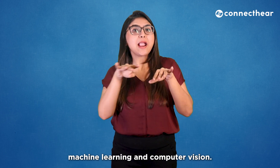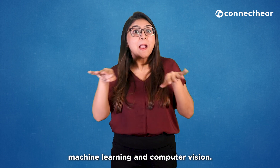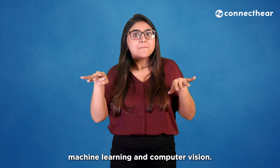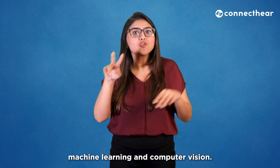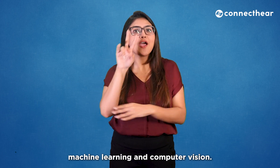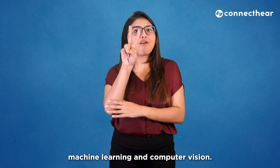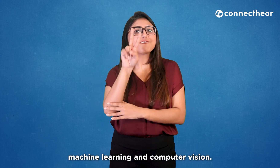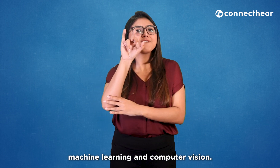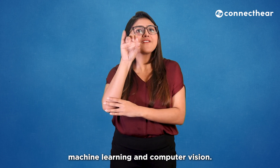vision.